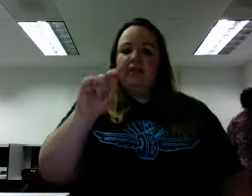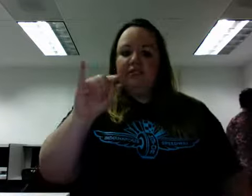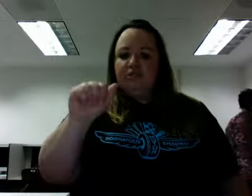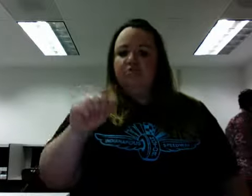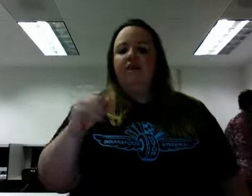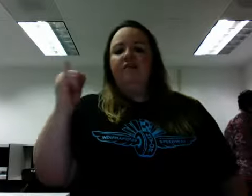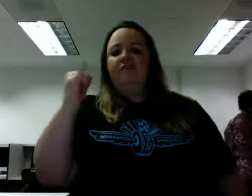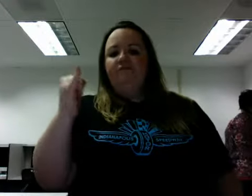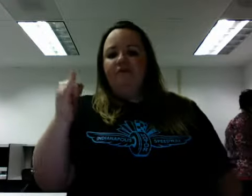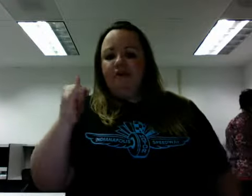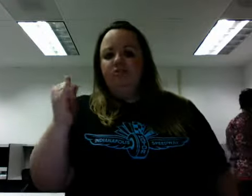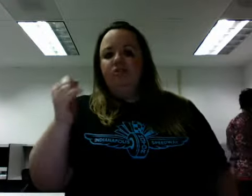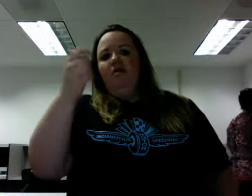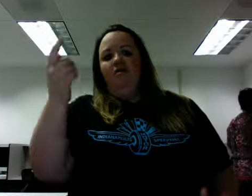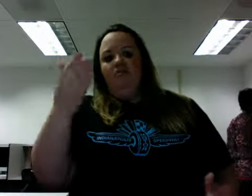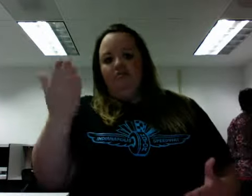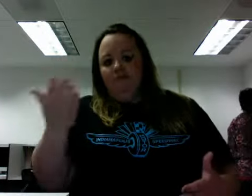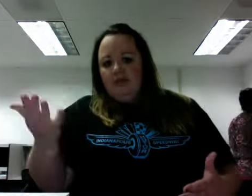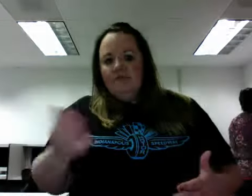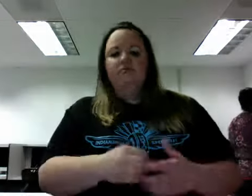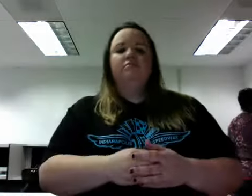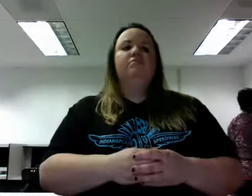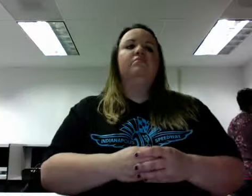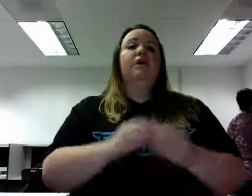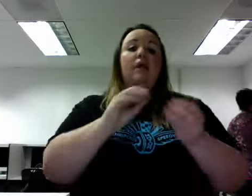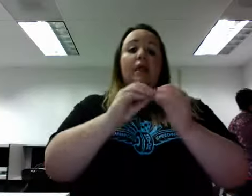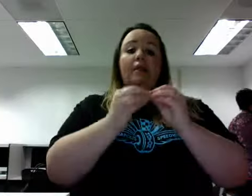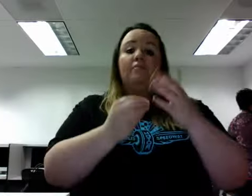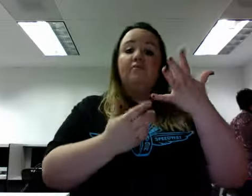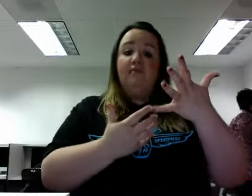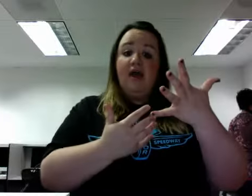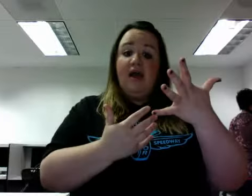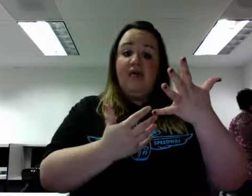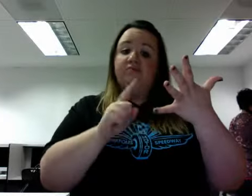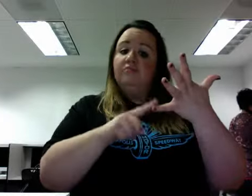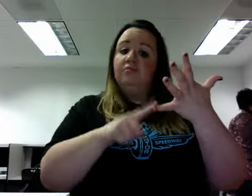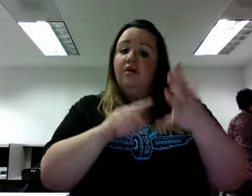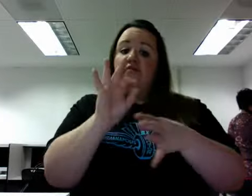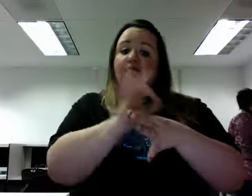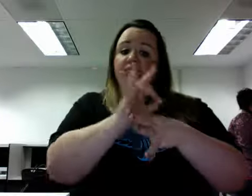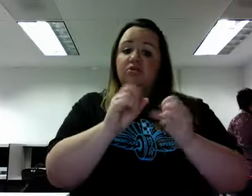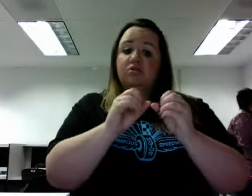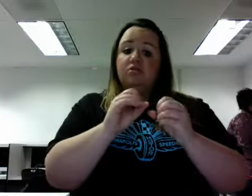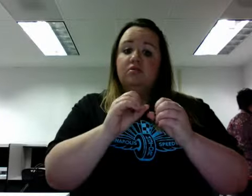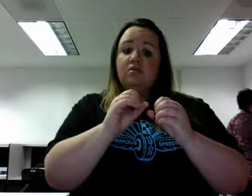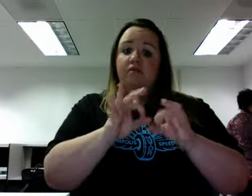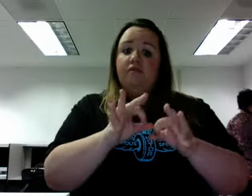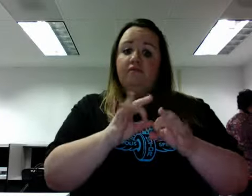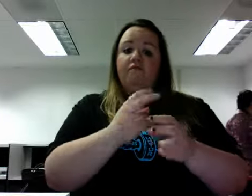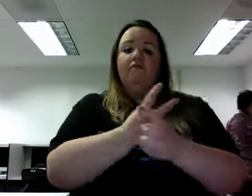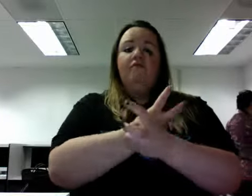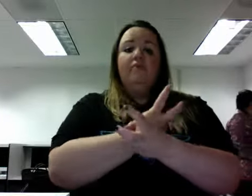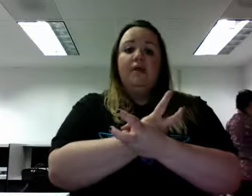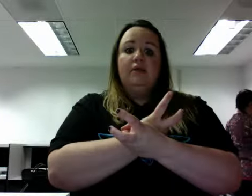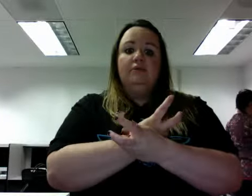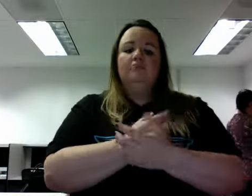Hey, number 5. What's the 5th thing that the skeletal system is going to do for us, Brad? It protects us. Okay, good. It protects us.